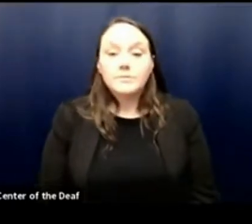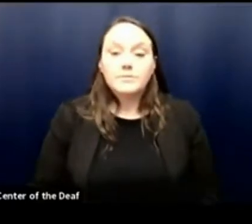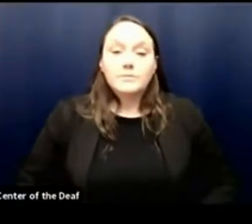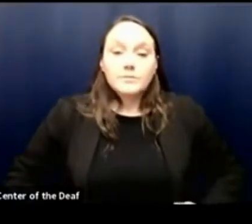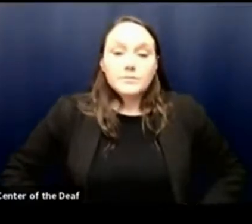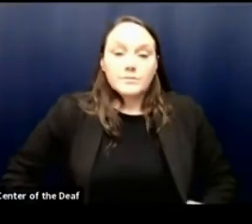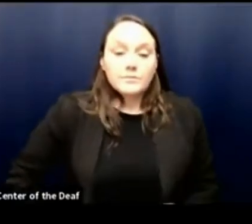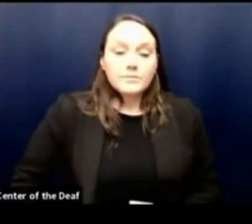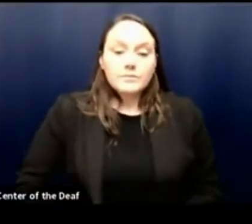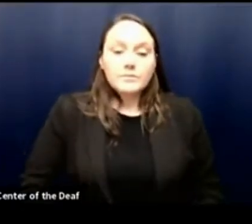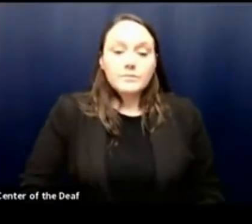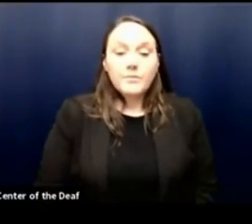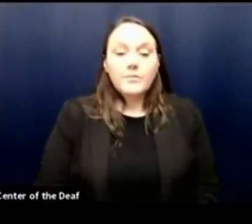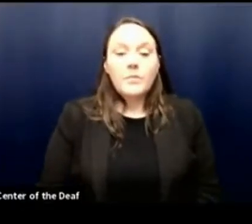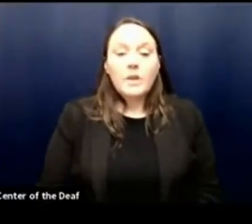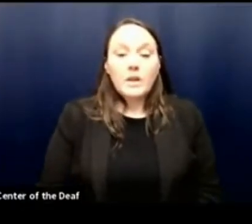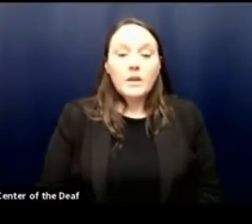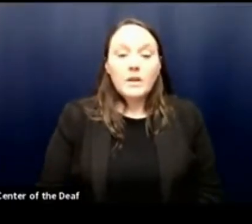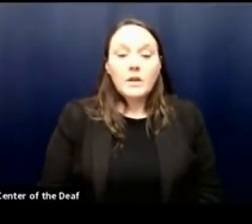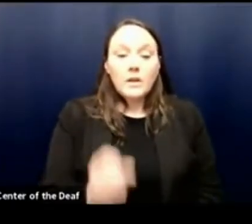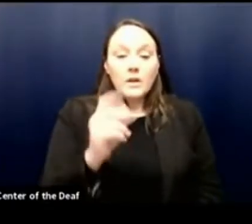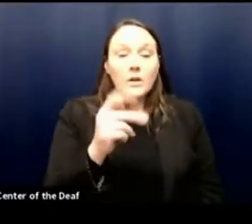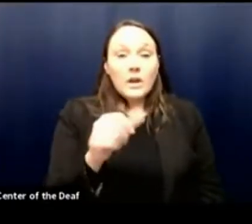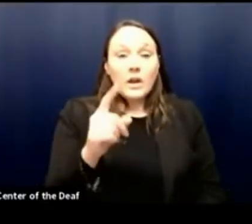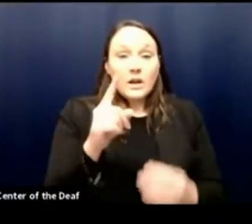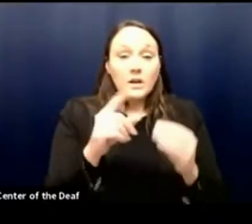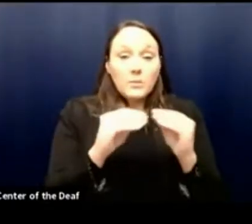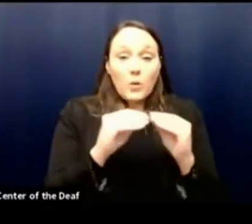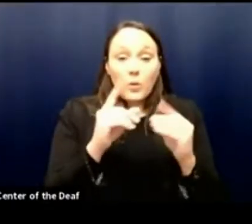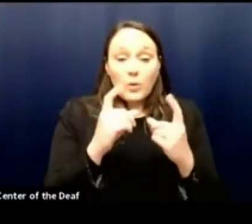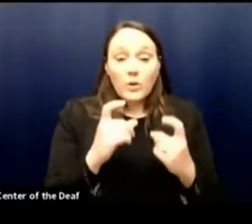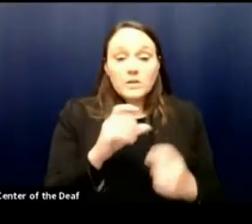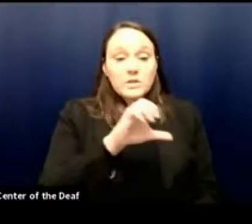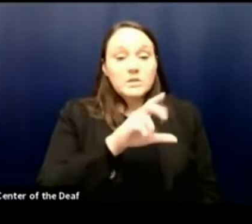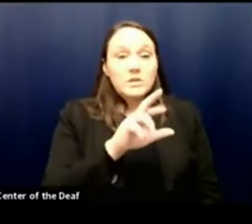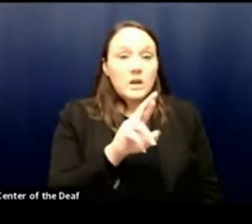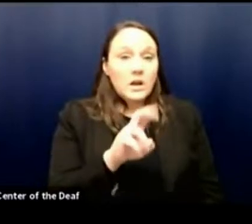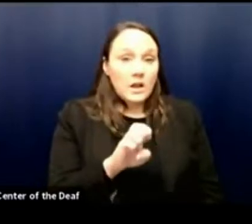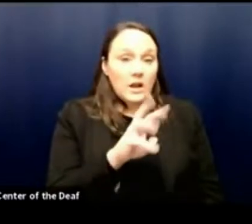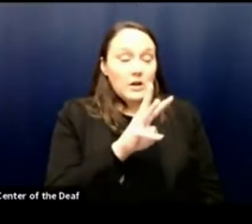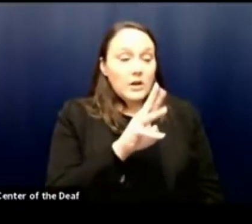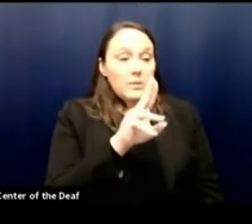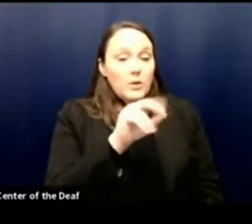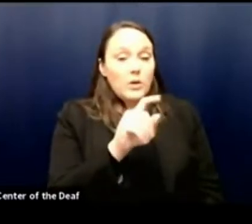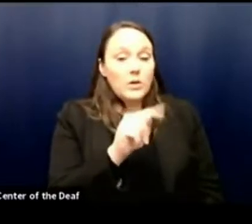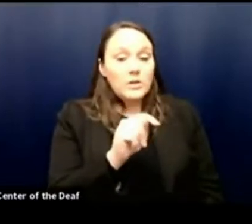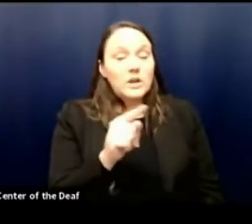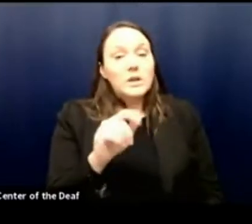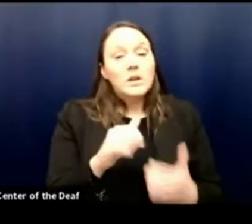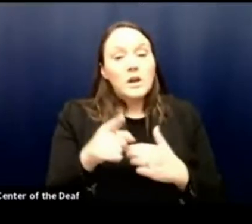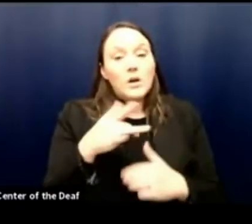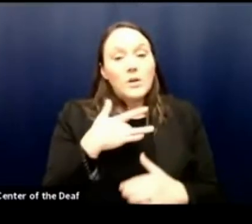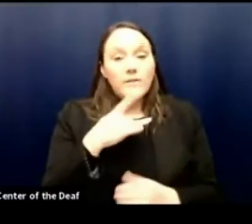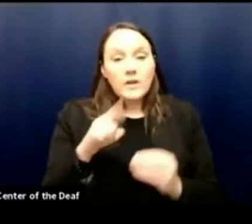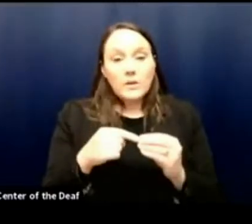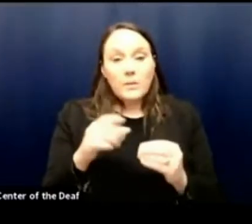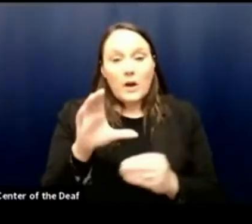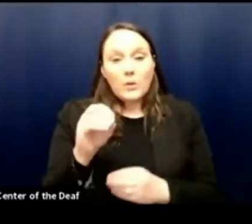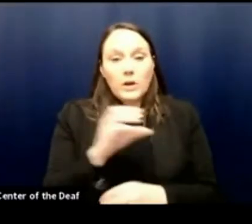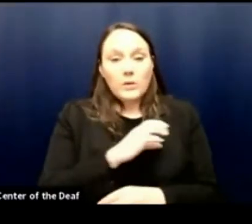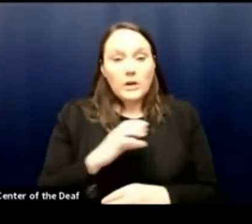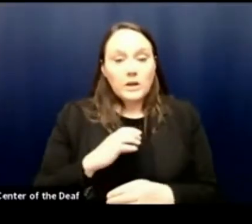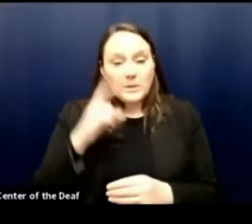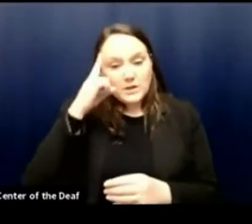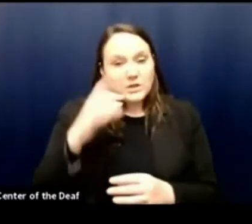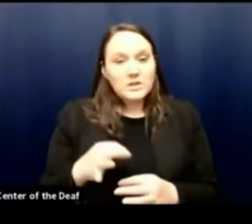All right, in the meantime, if anyone else has any questions, Claire with WUOT says, how do you feel about the county commission's decision to